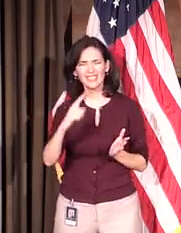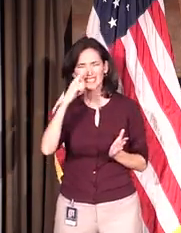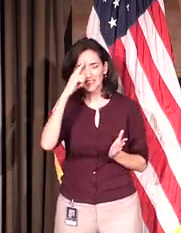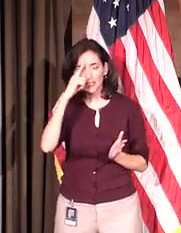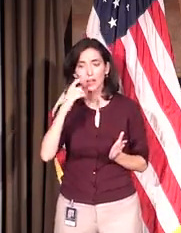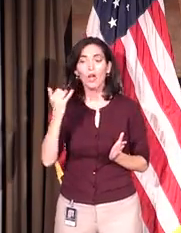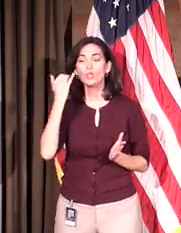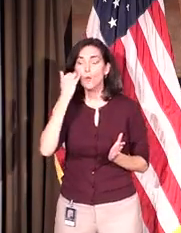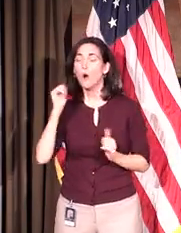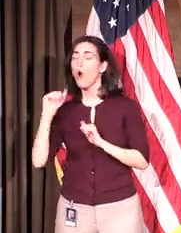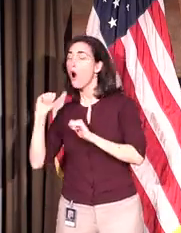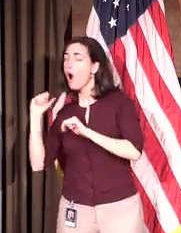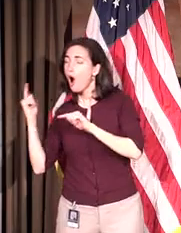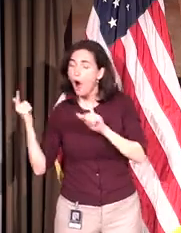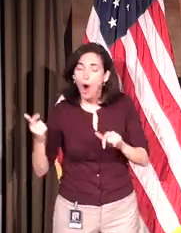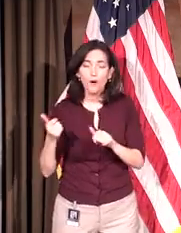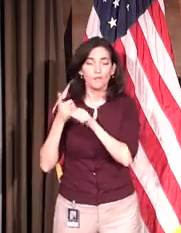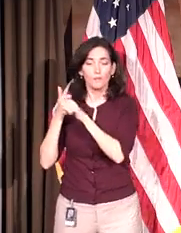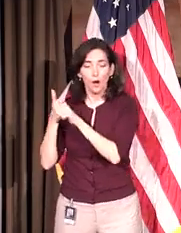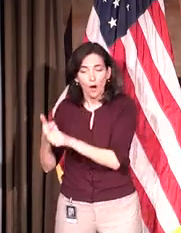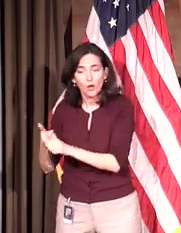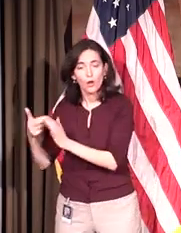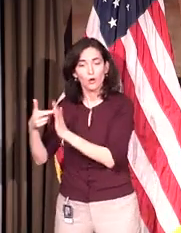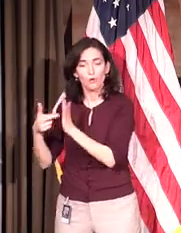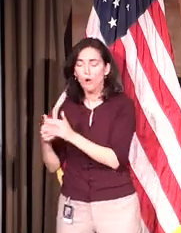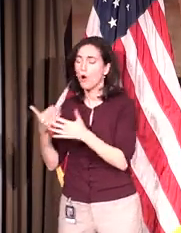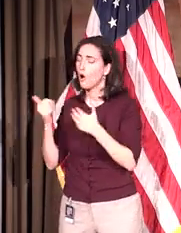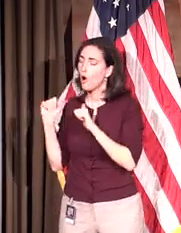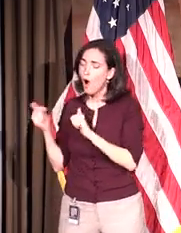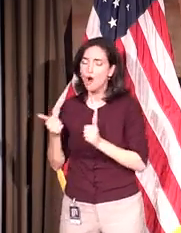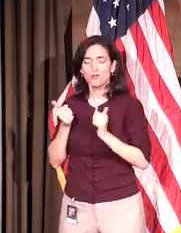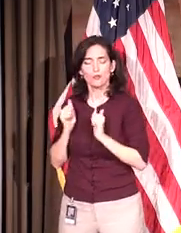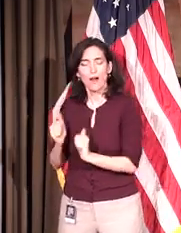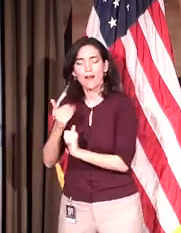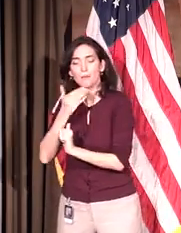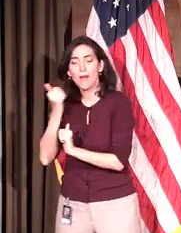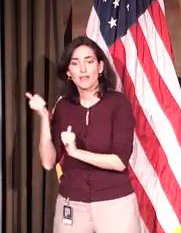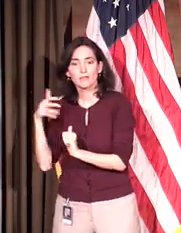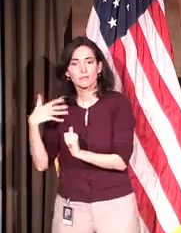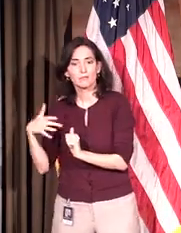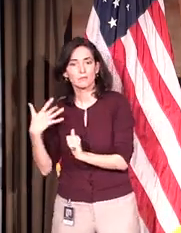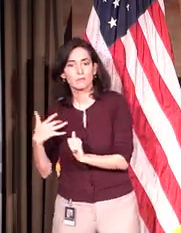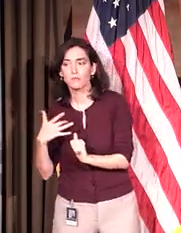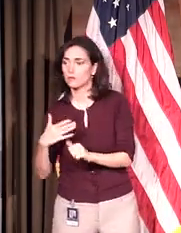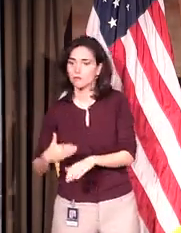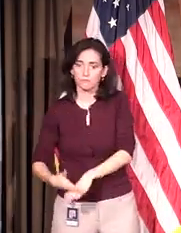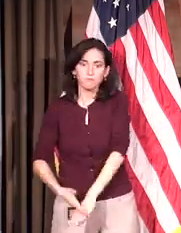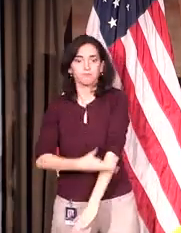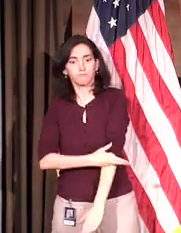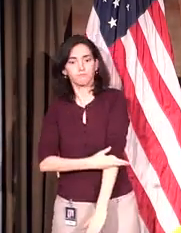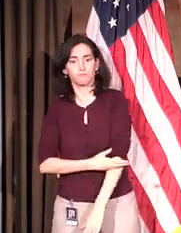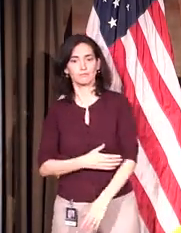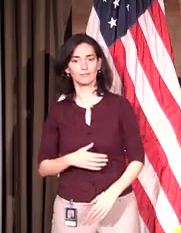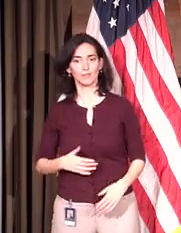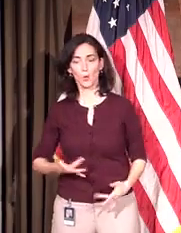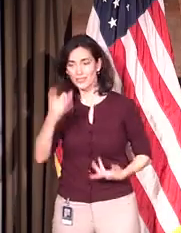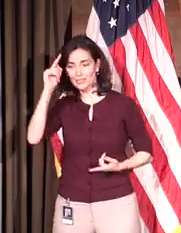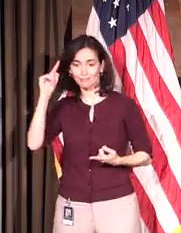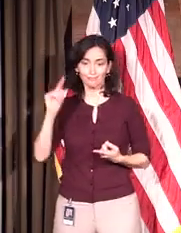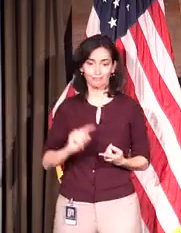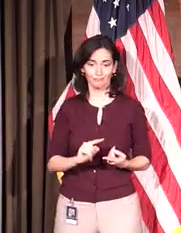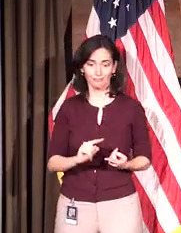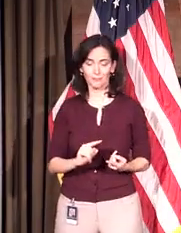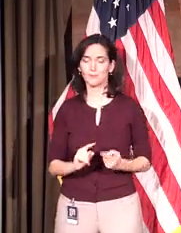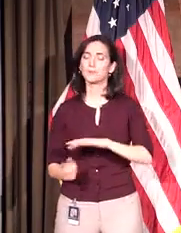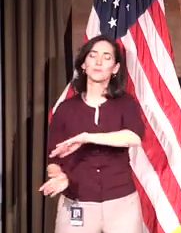we would be if everybody was engaging in all of these mitigation measures. All right, so with that, I'm going to